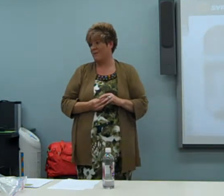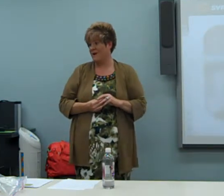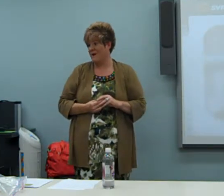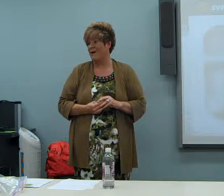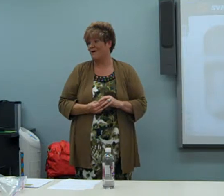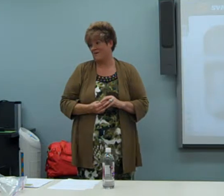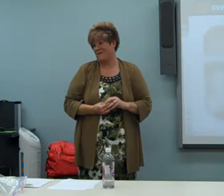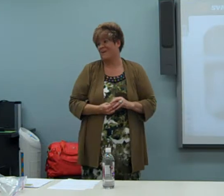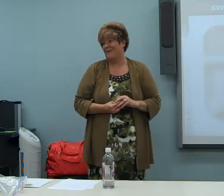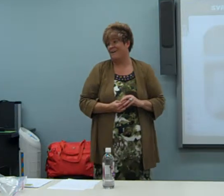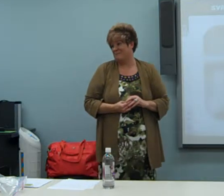pop up, I